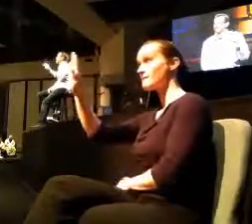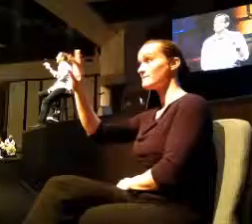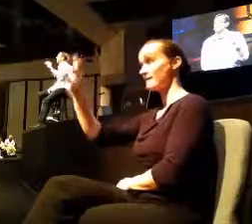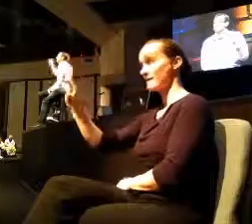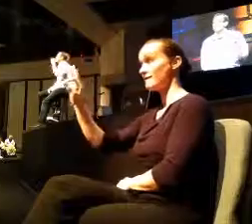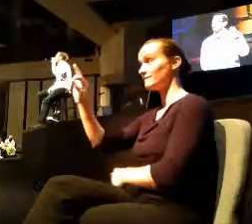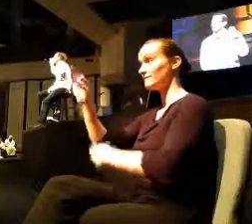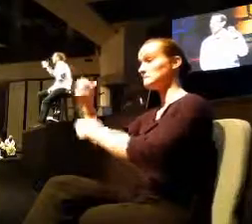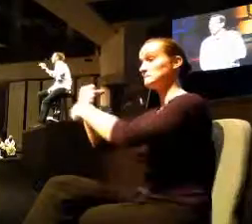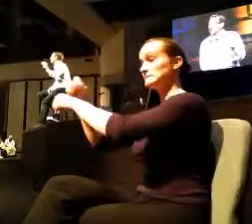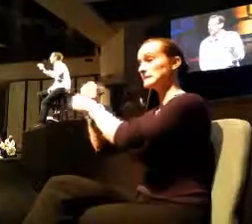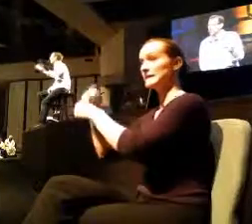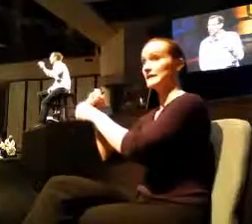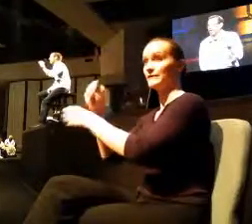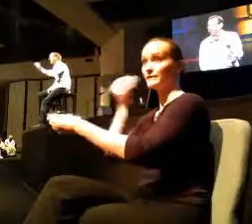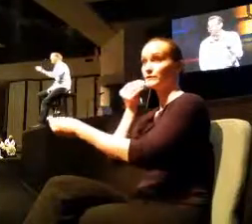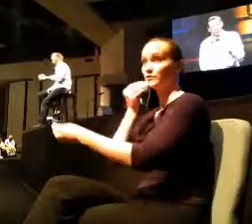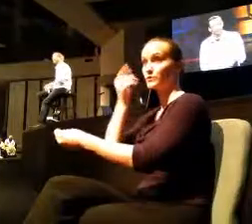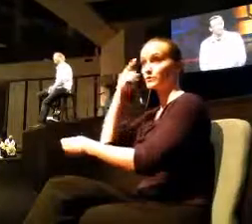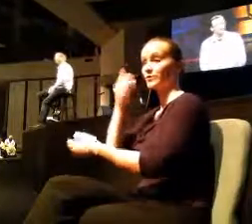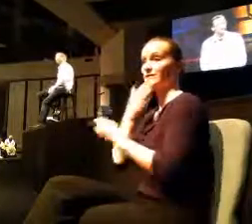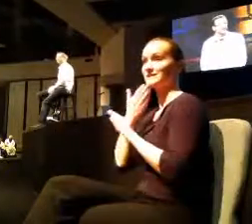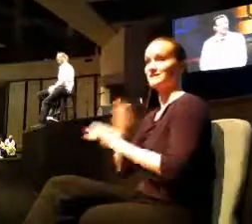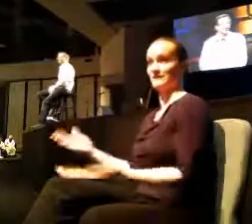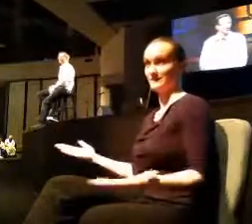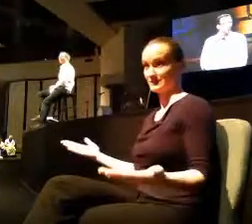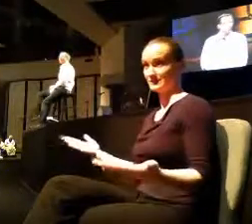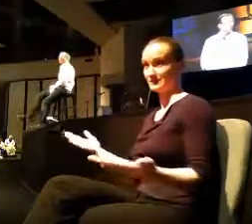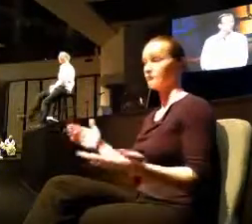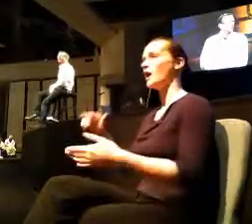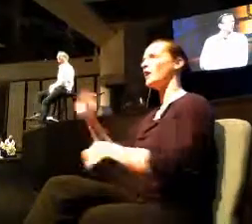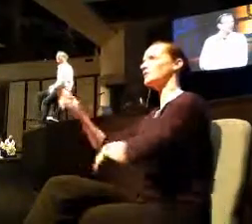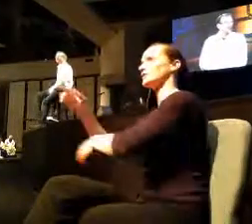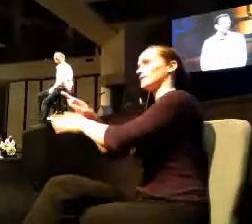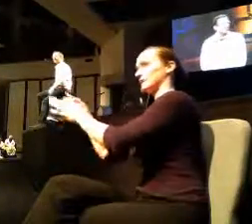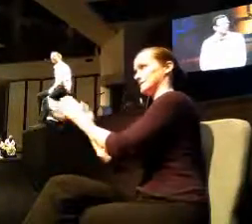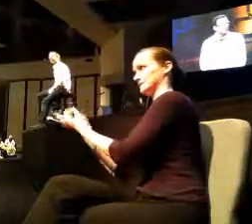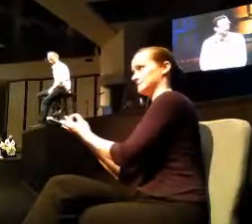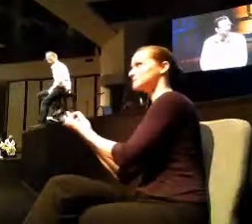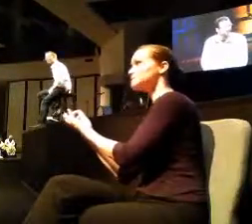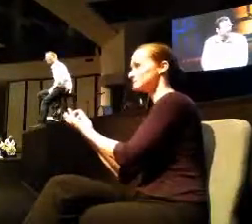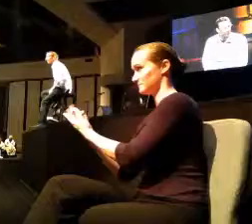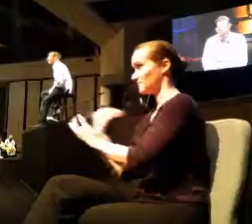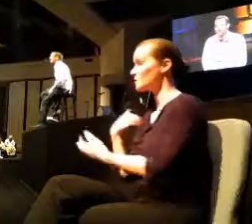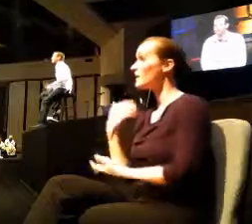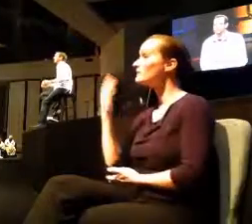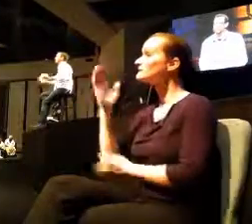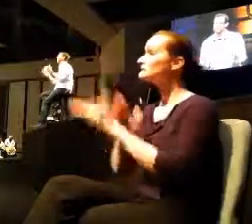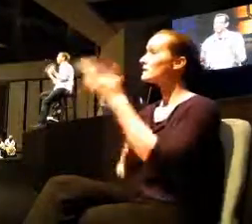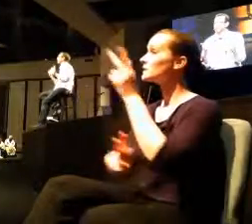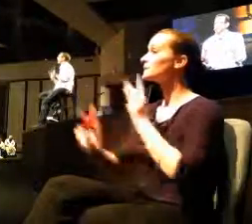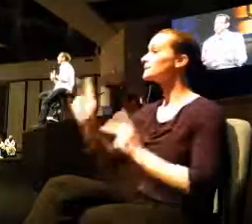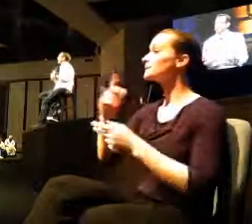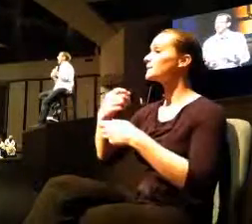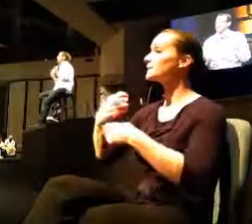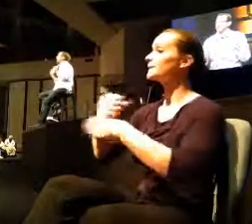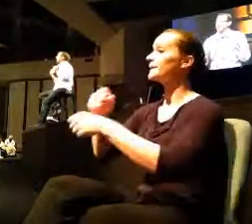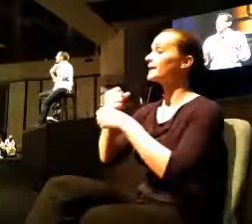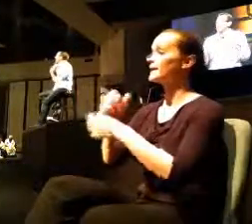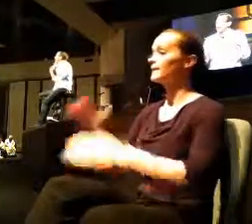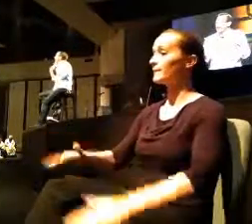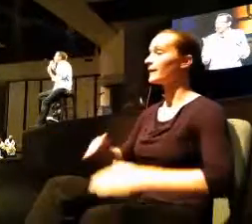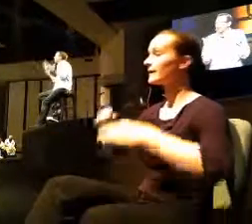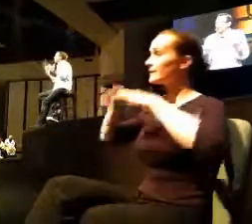our city that can't afford to have their own Thanksgiving meal. We have ministries that are making blankets for moms that are in poverty,